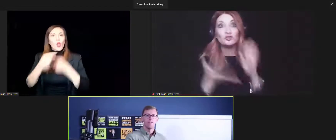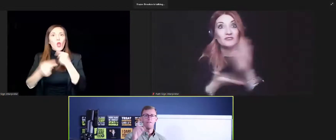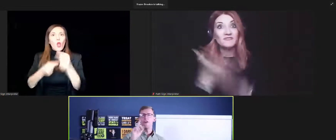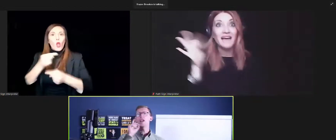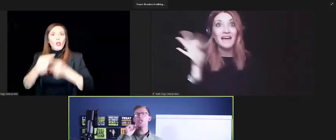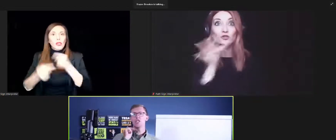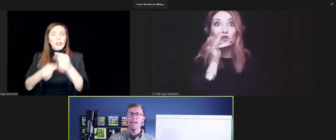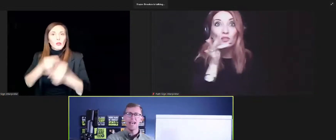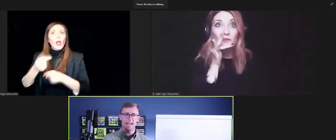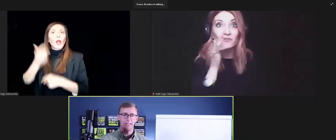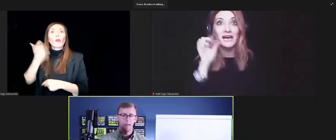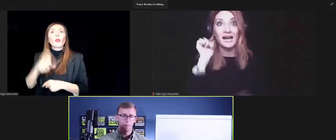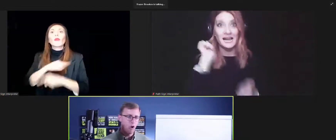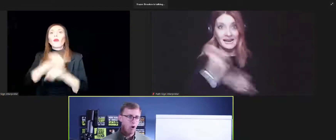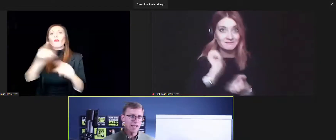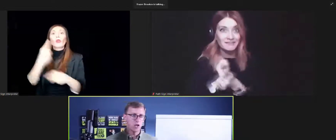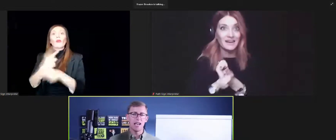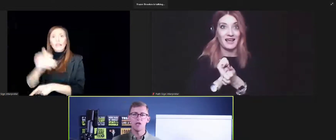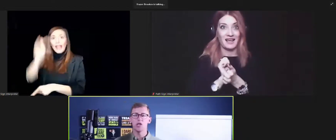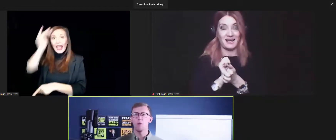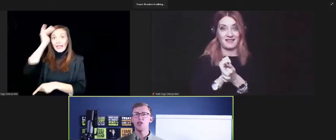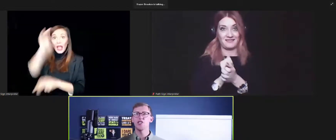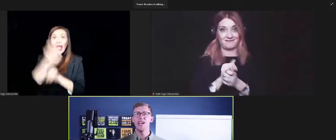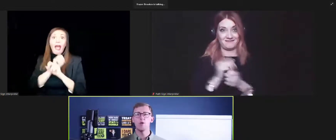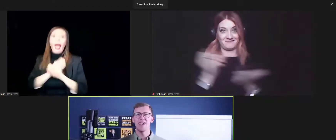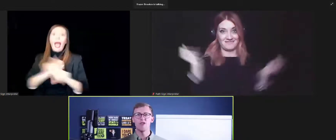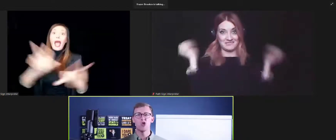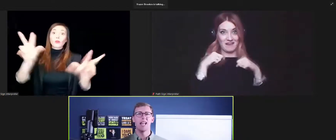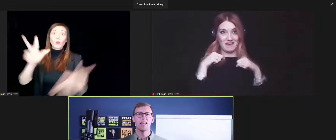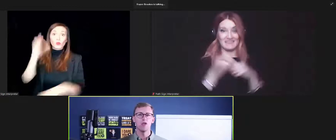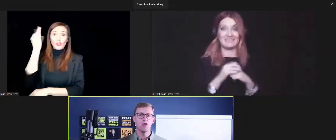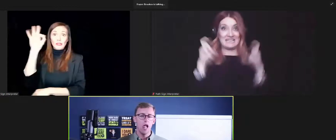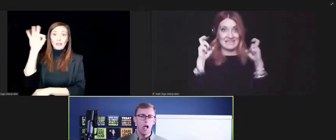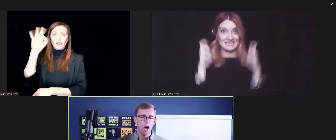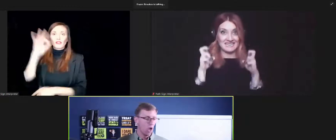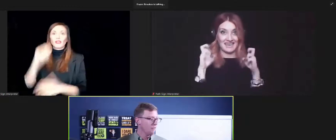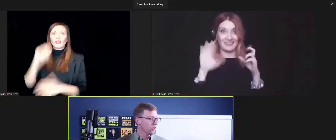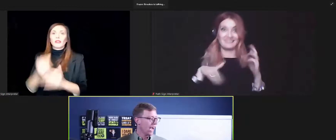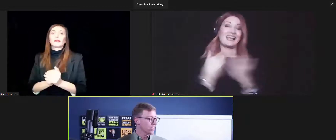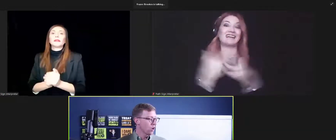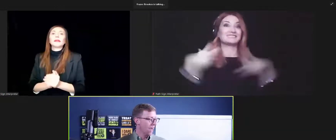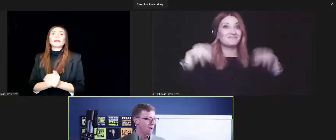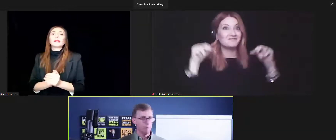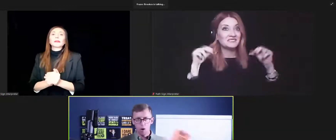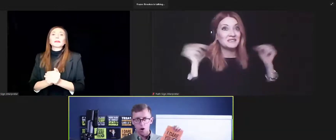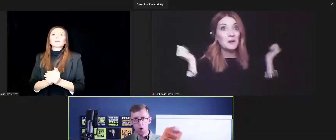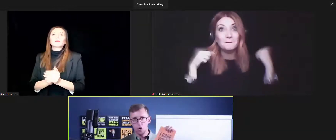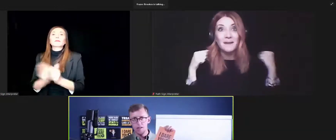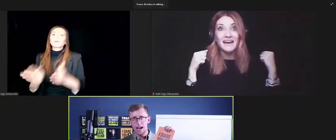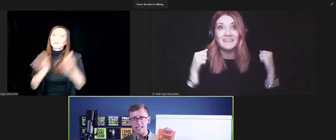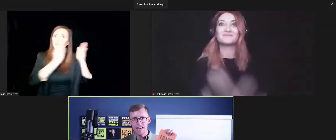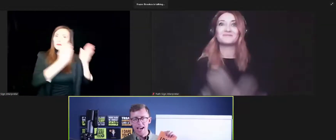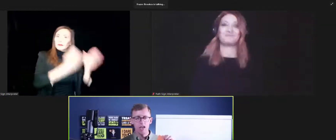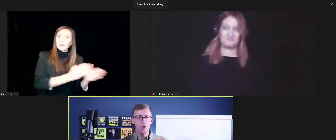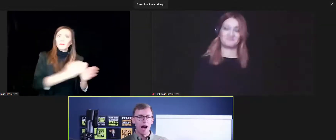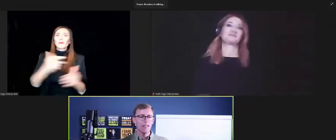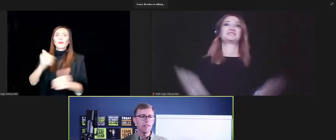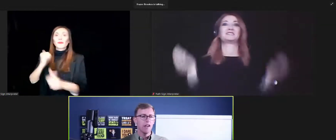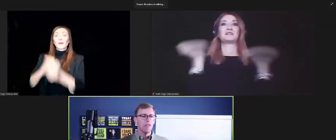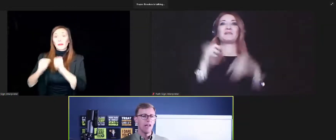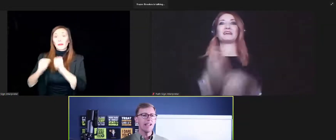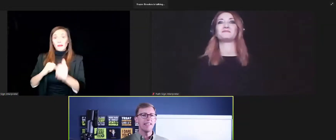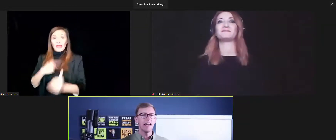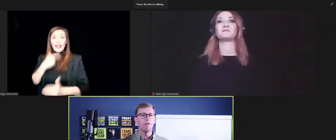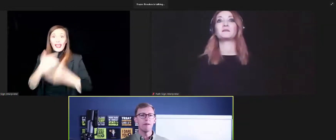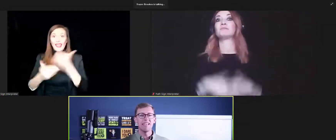The first thing before I do this is I want to set you a challenge. A lot of you guys know that I have a book called I Dare You, and